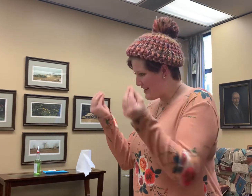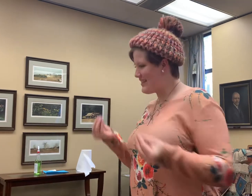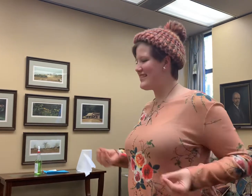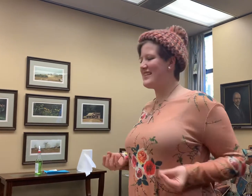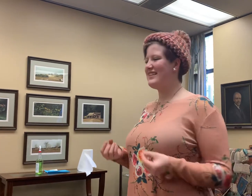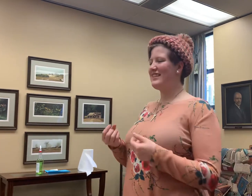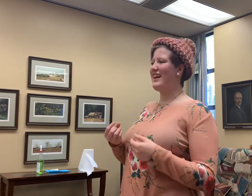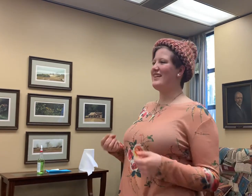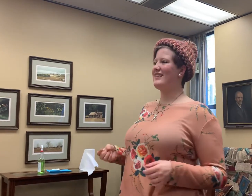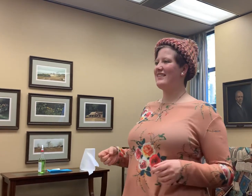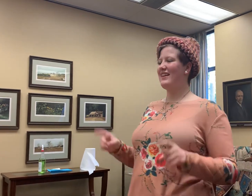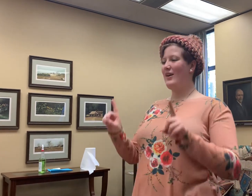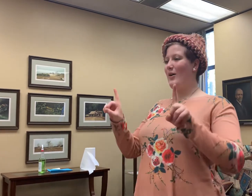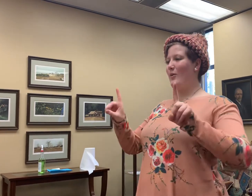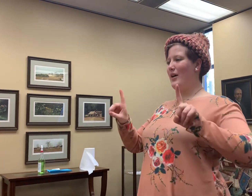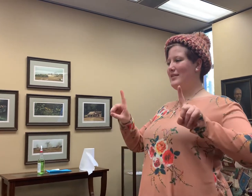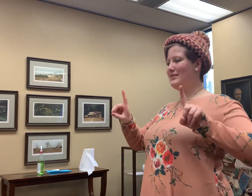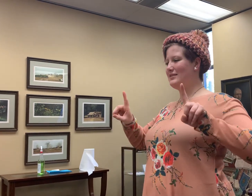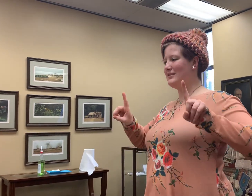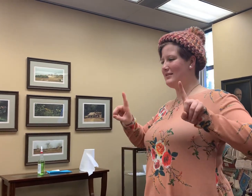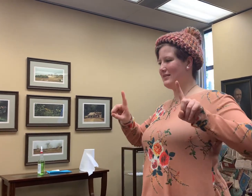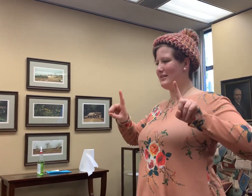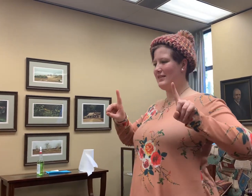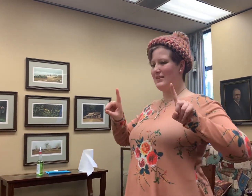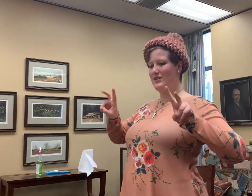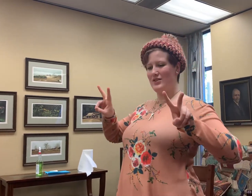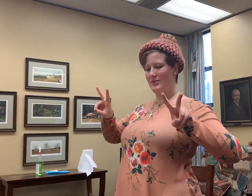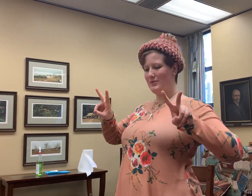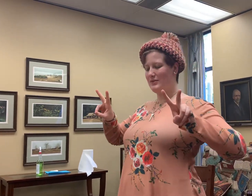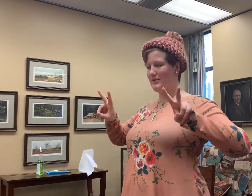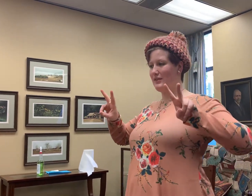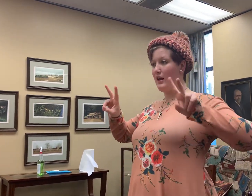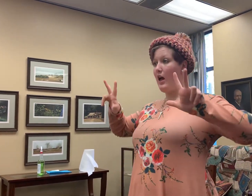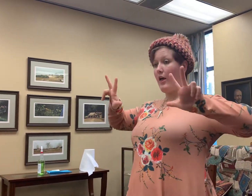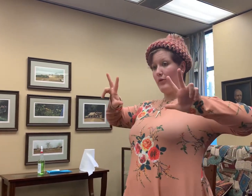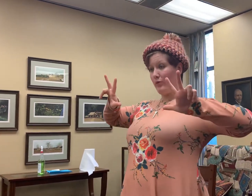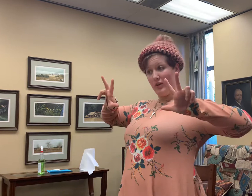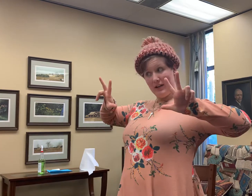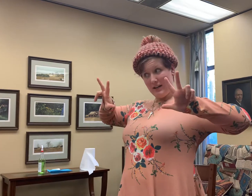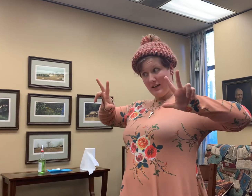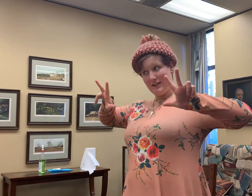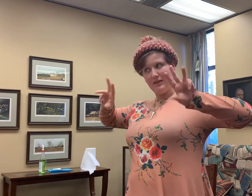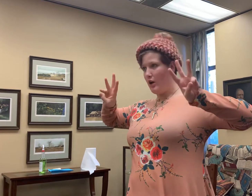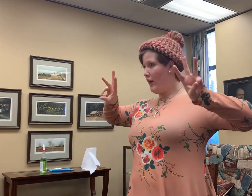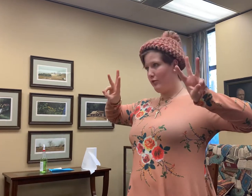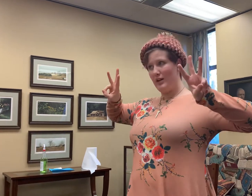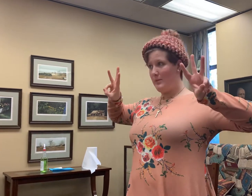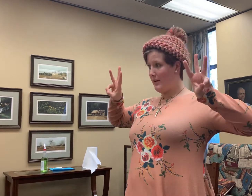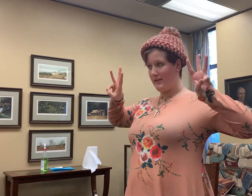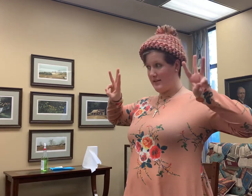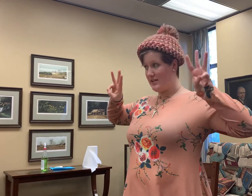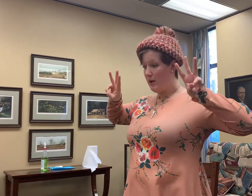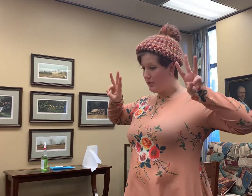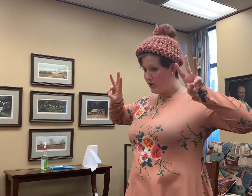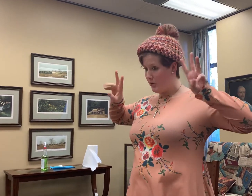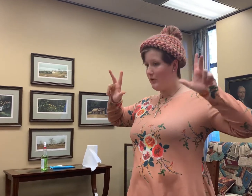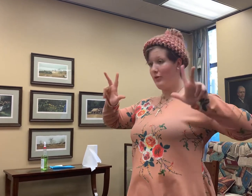context. Okay. 1, 2, 3, not 3 because this is W.